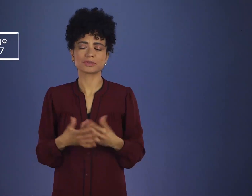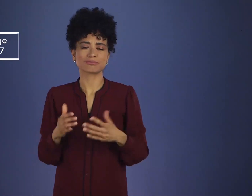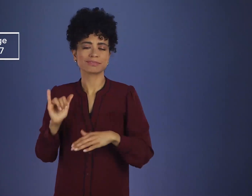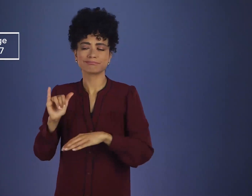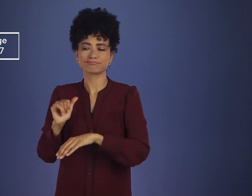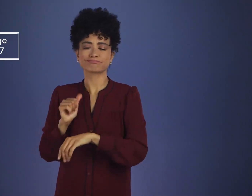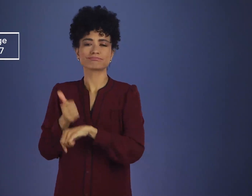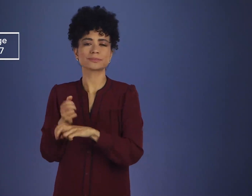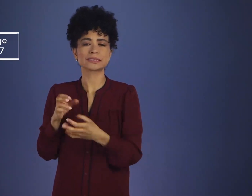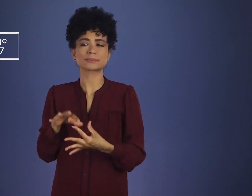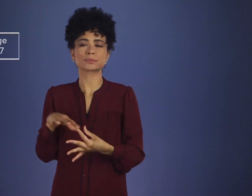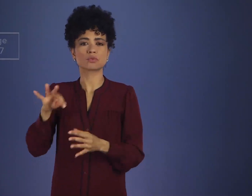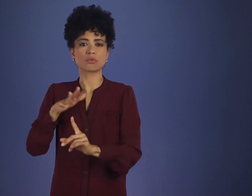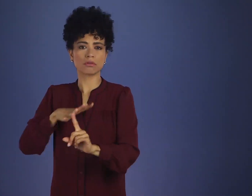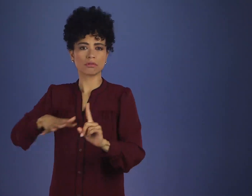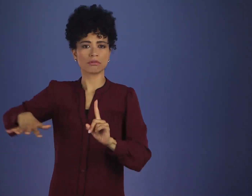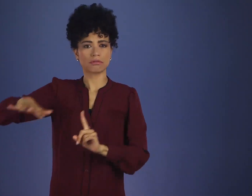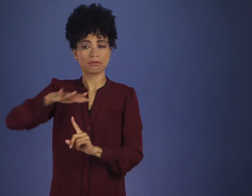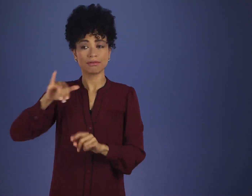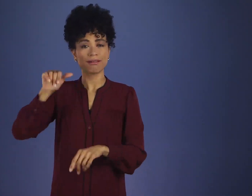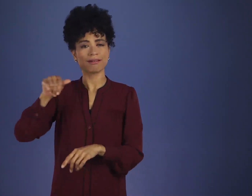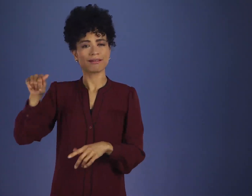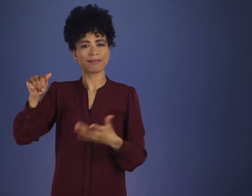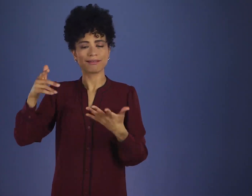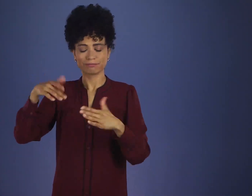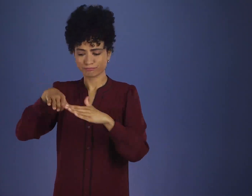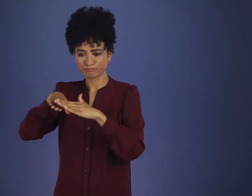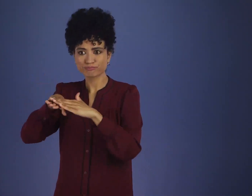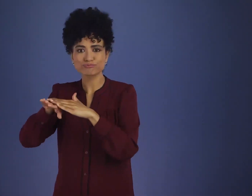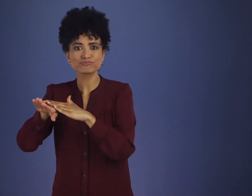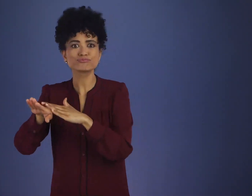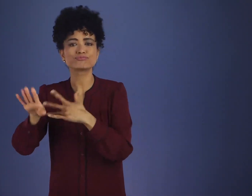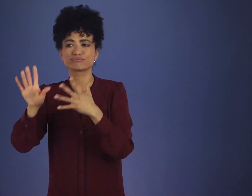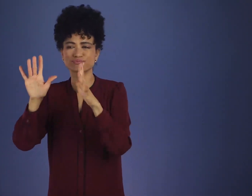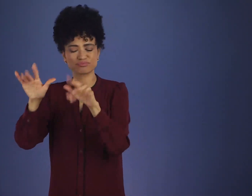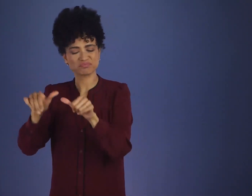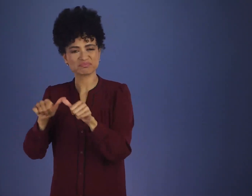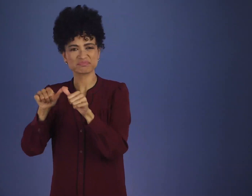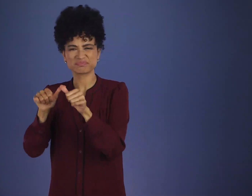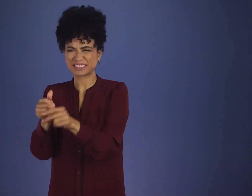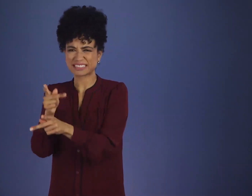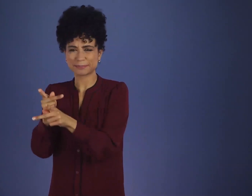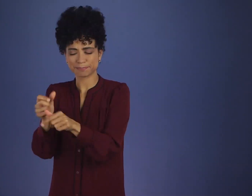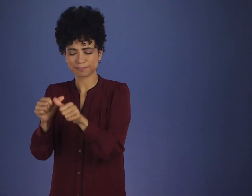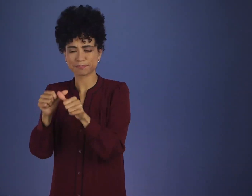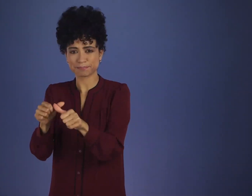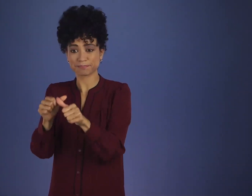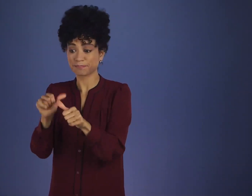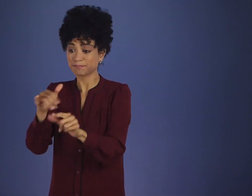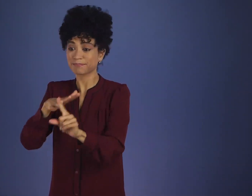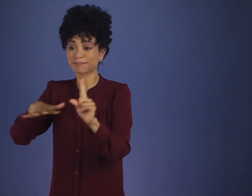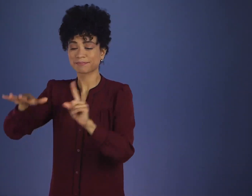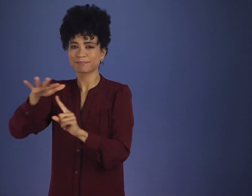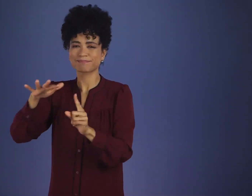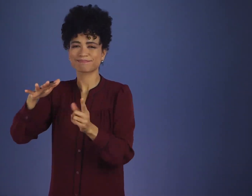That is the spiritual climate in which AA was born, and by God's grace has nevertheless